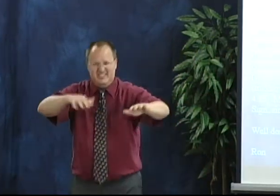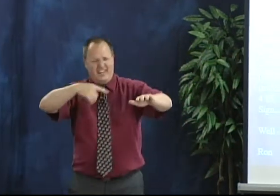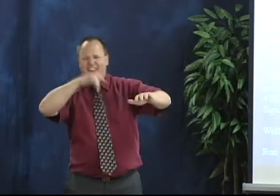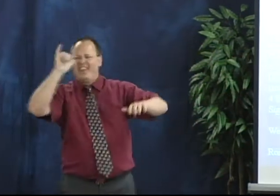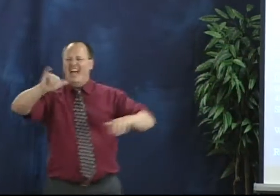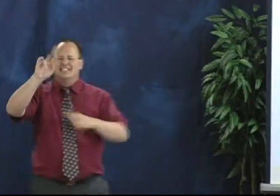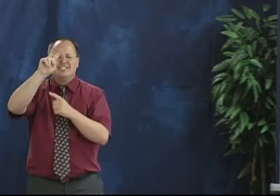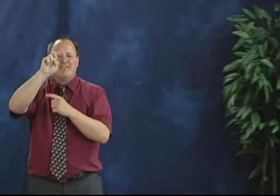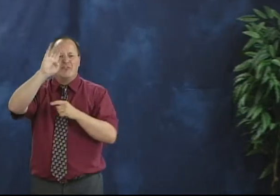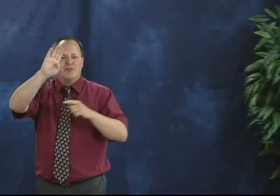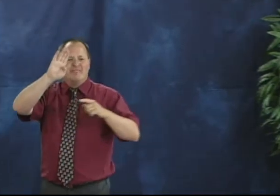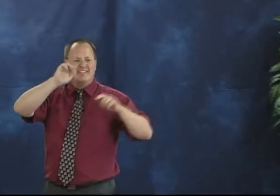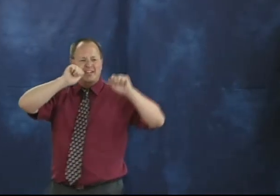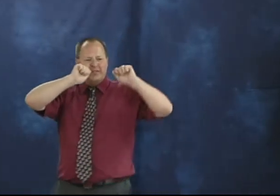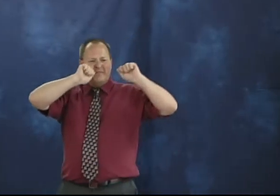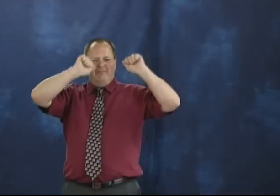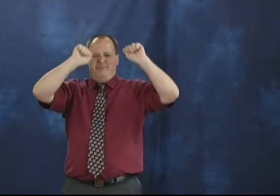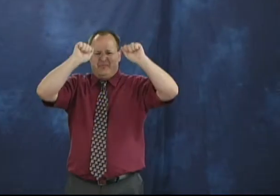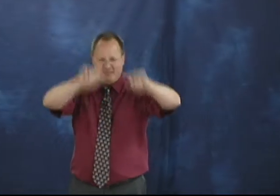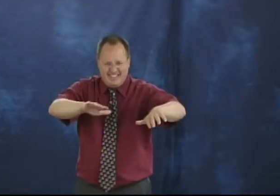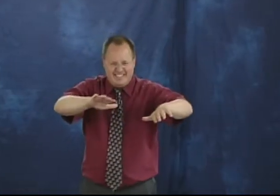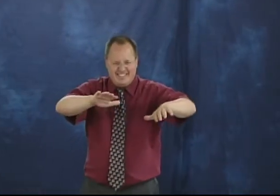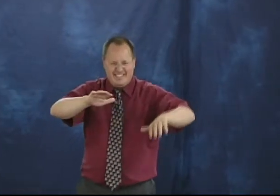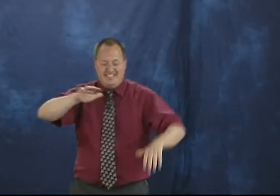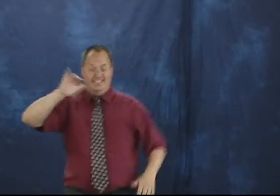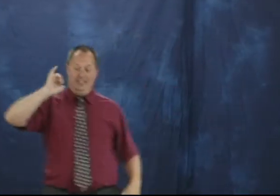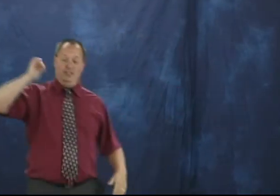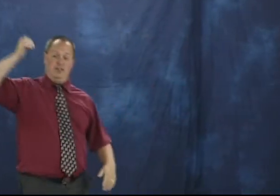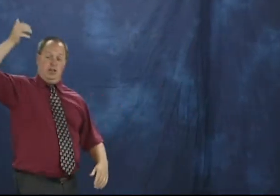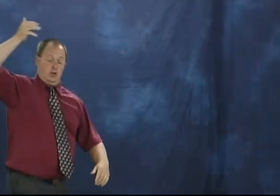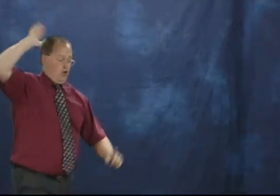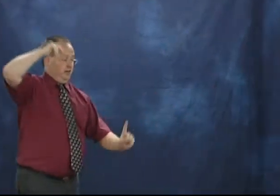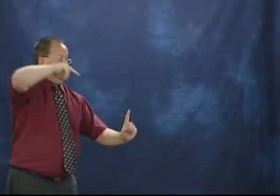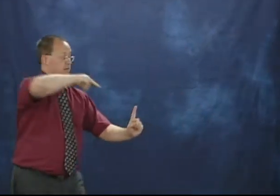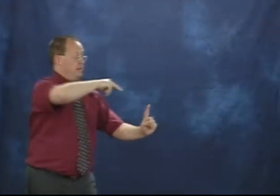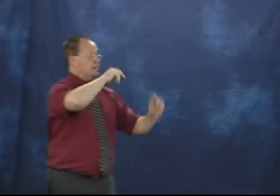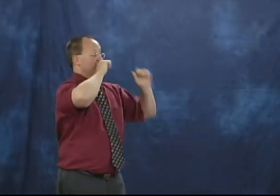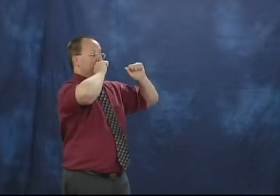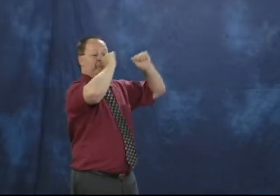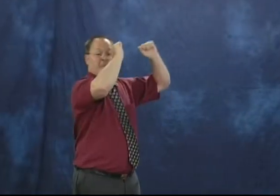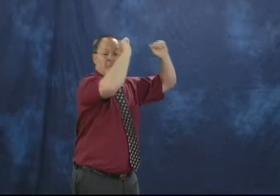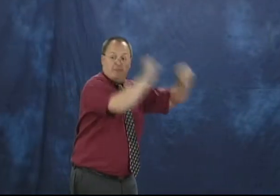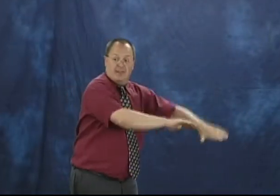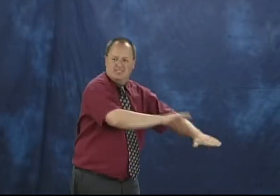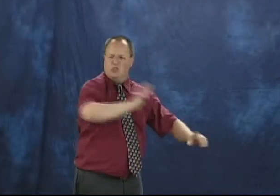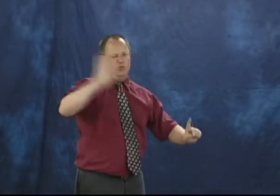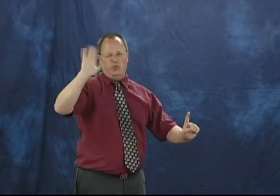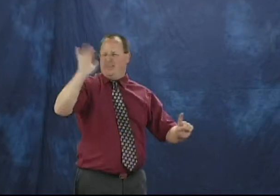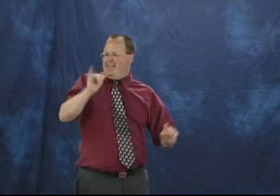Since we use the term or the sign for bless as a verb, this is